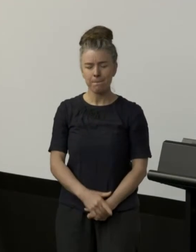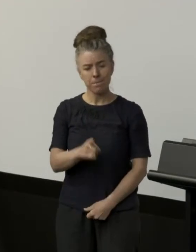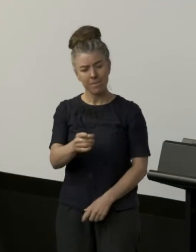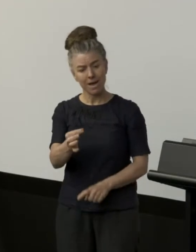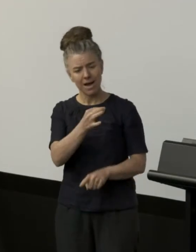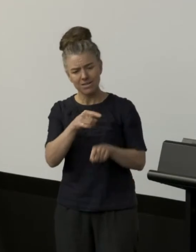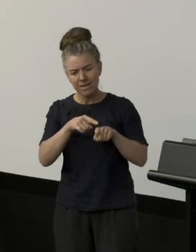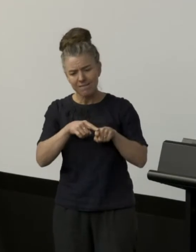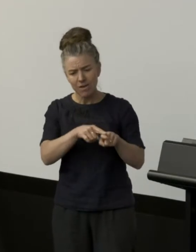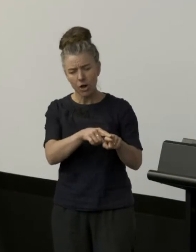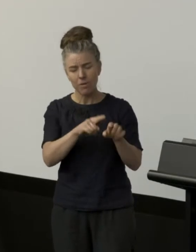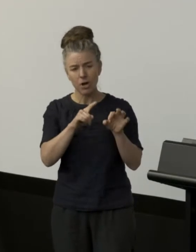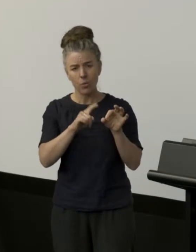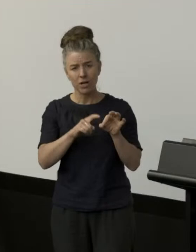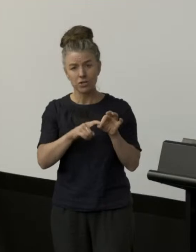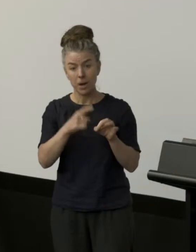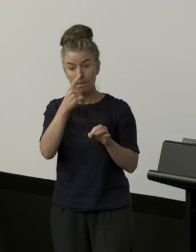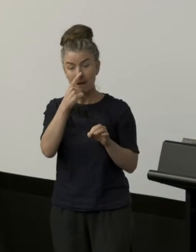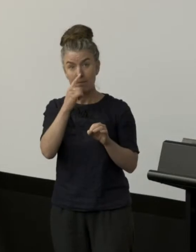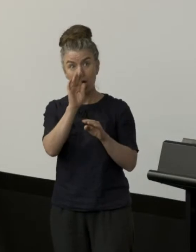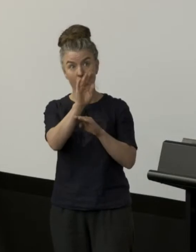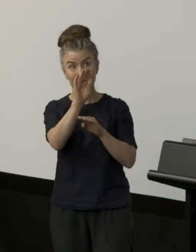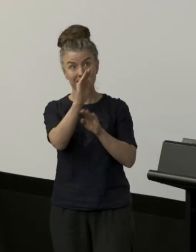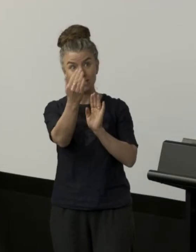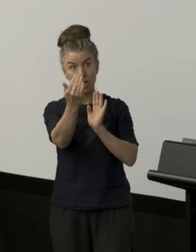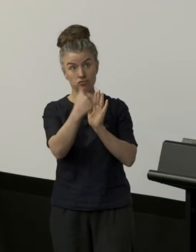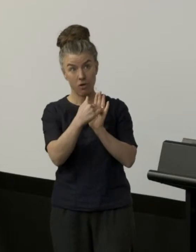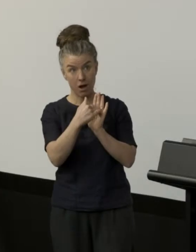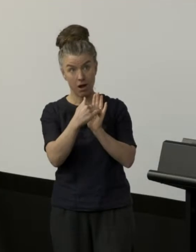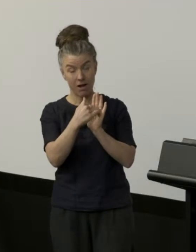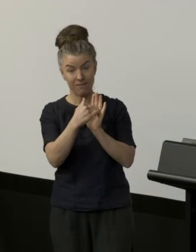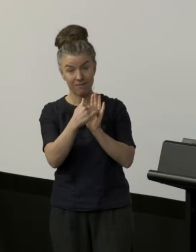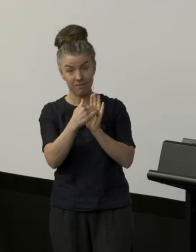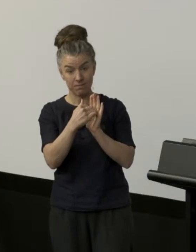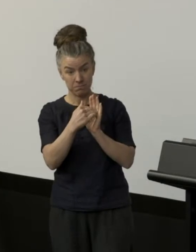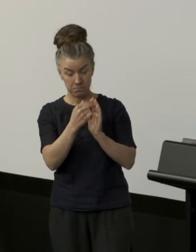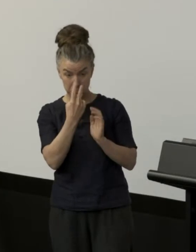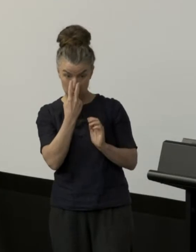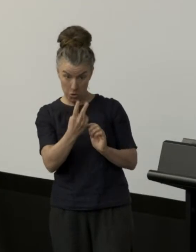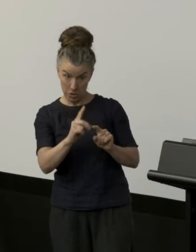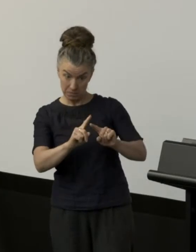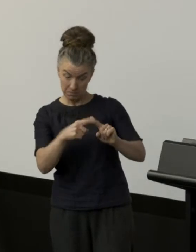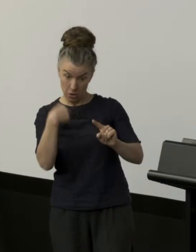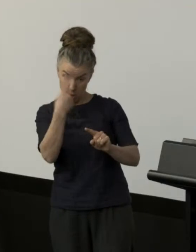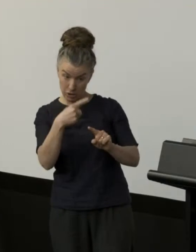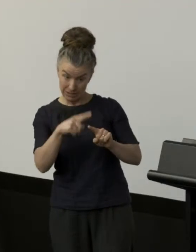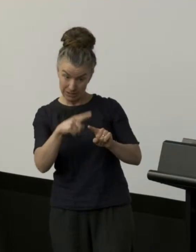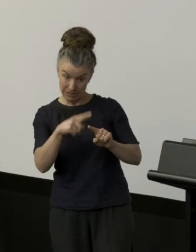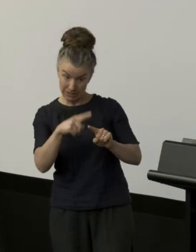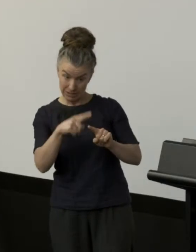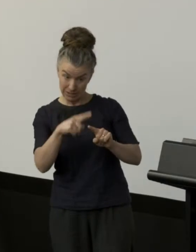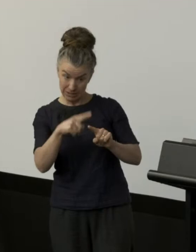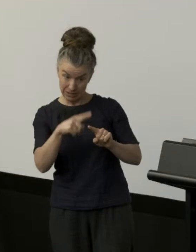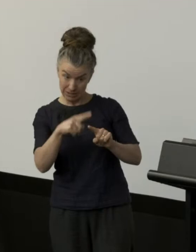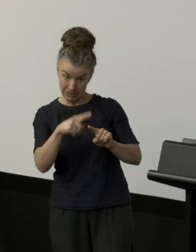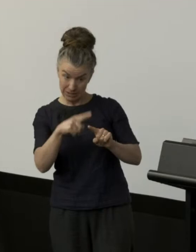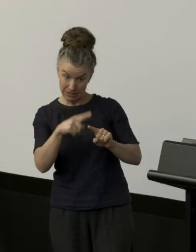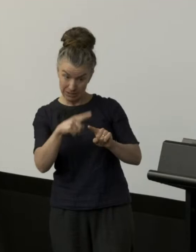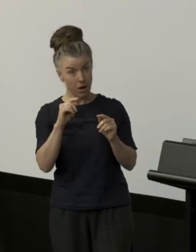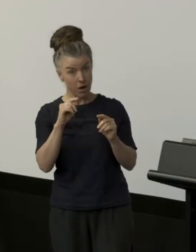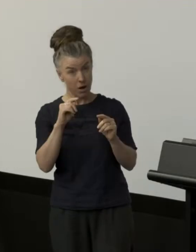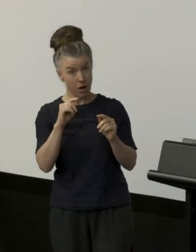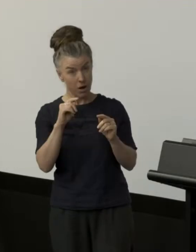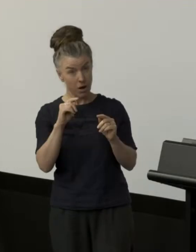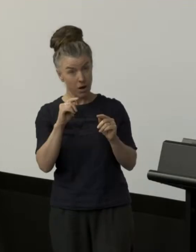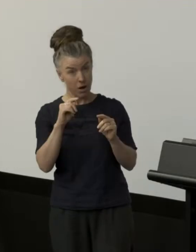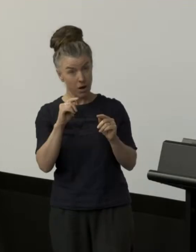leave. So for people who arrive from overseas, will they see anything different at all, say tomorrow, versus what they might have seen